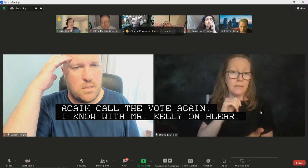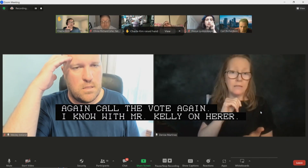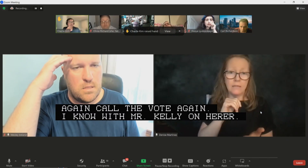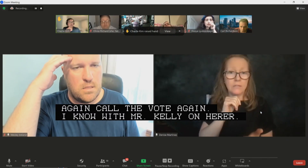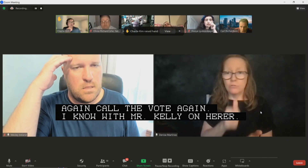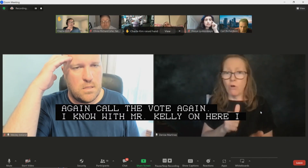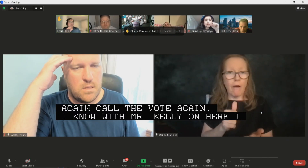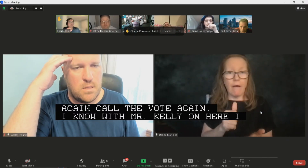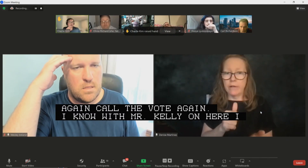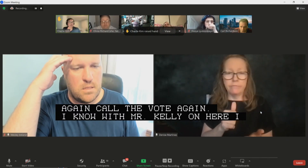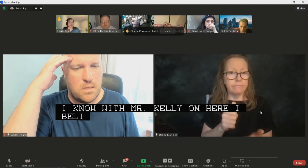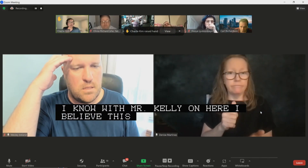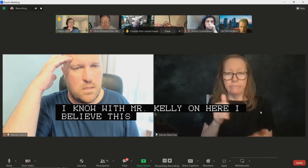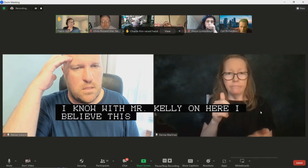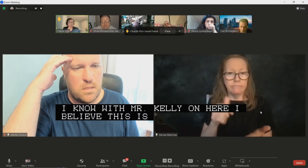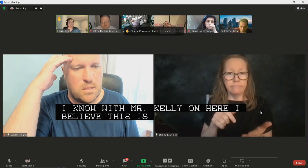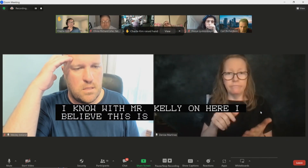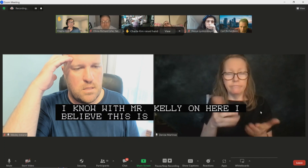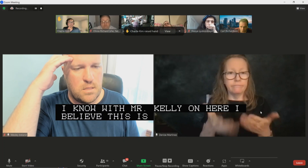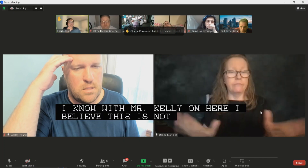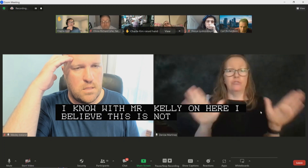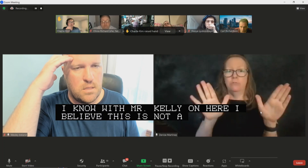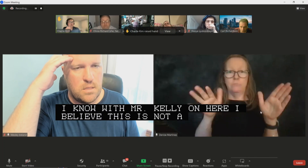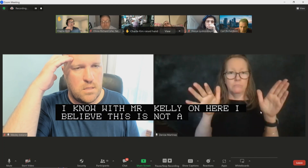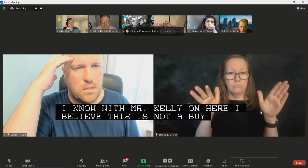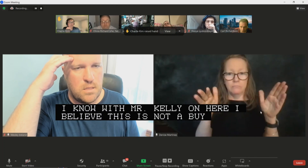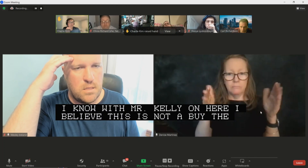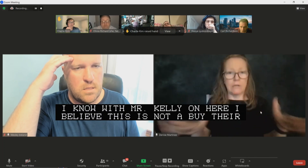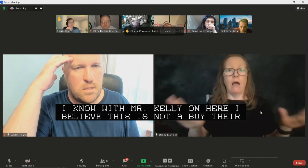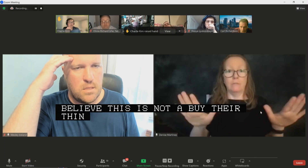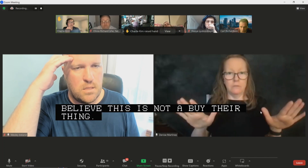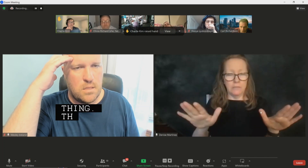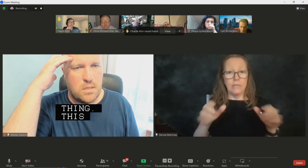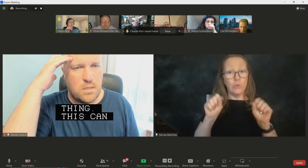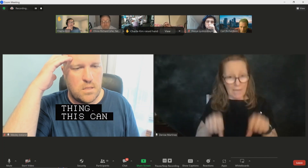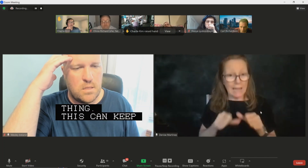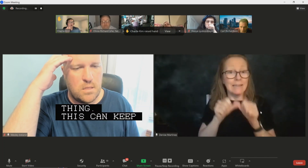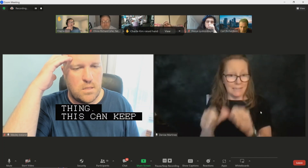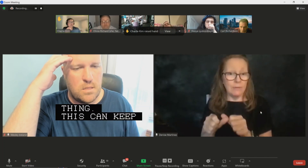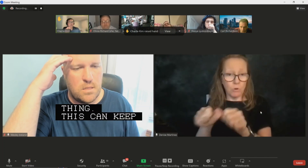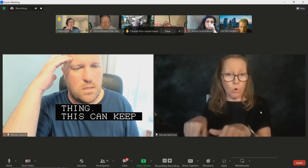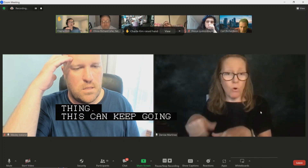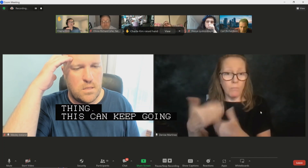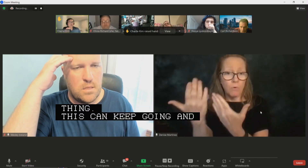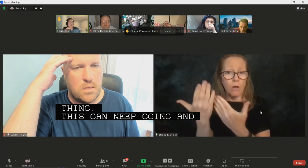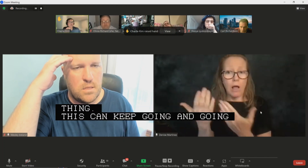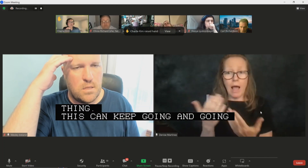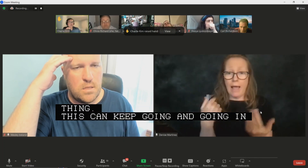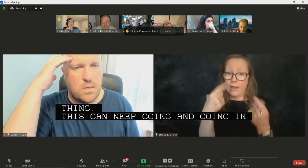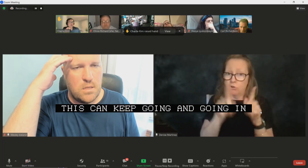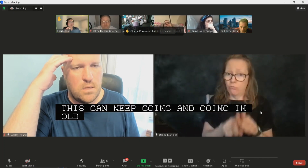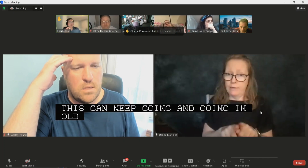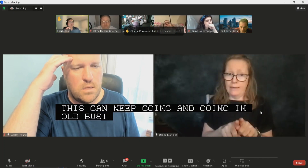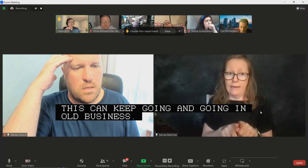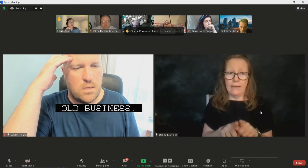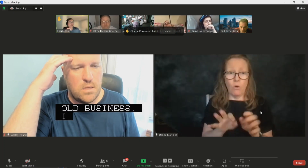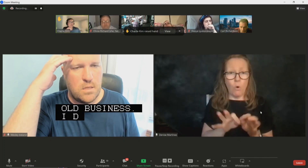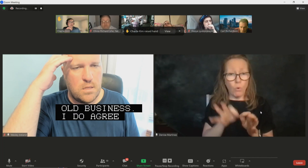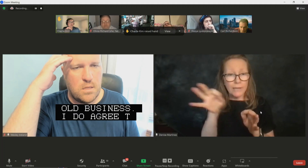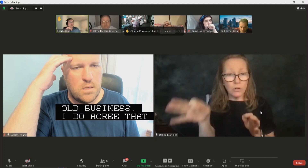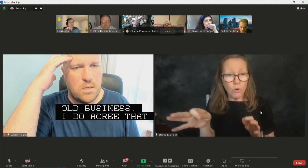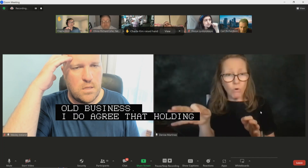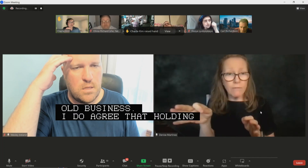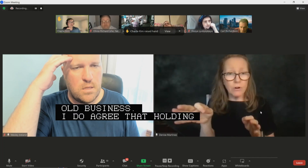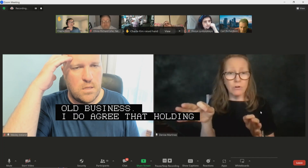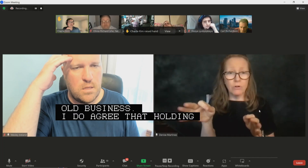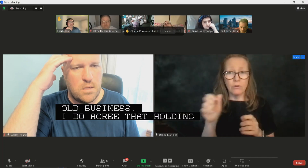can keep going and going and going in old business. But I do agree that holding it over and we're not having